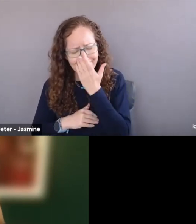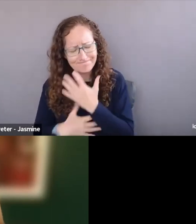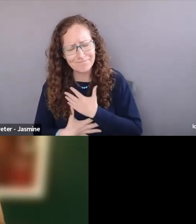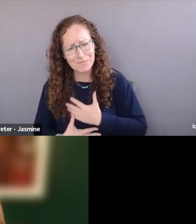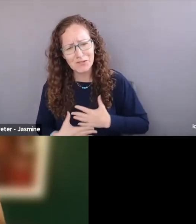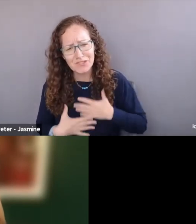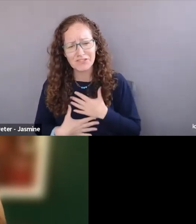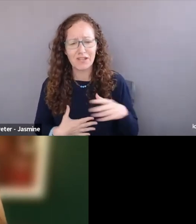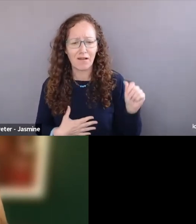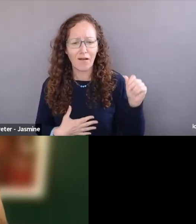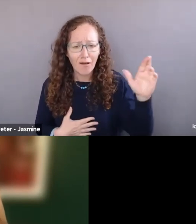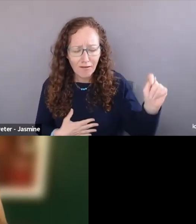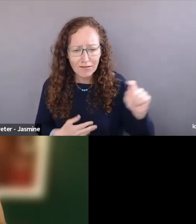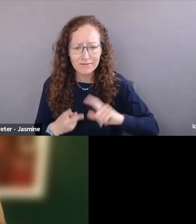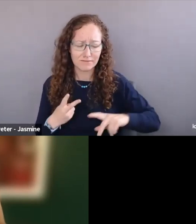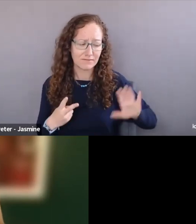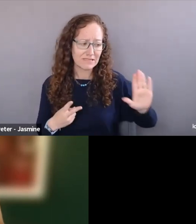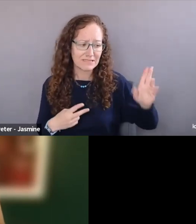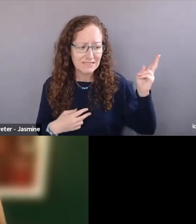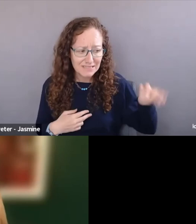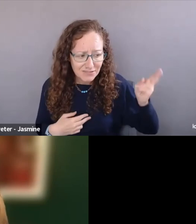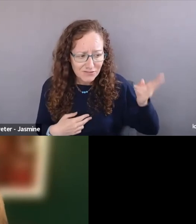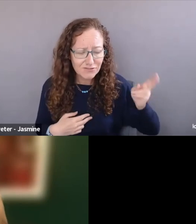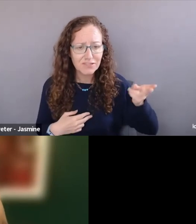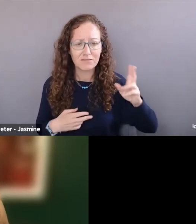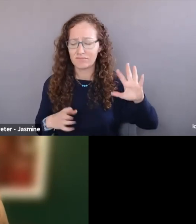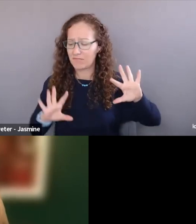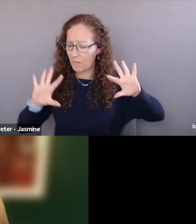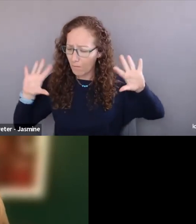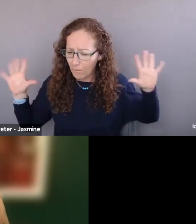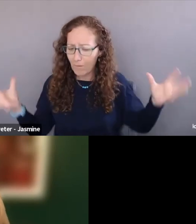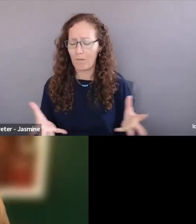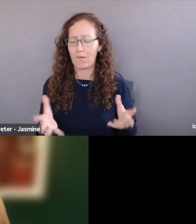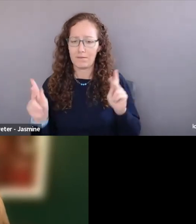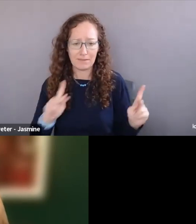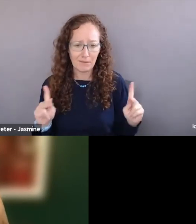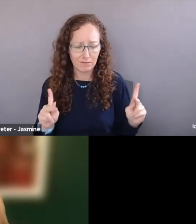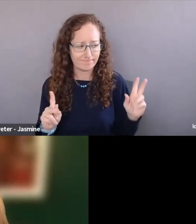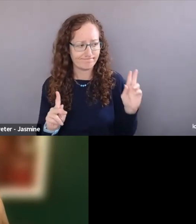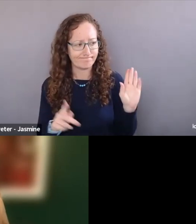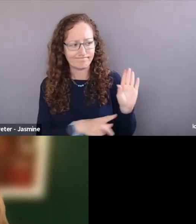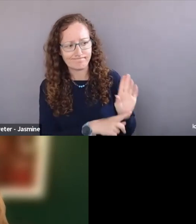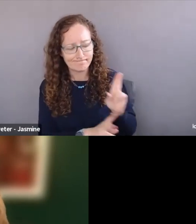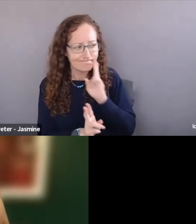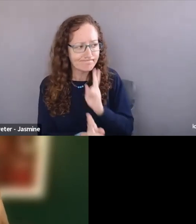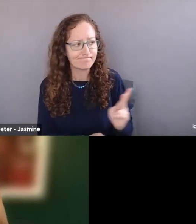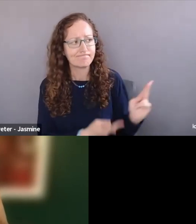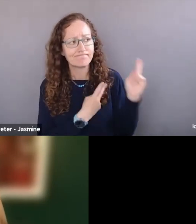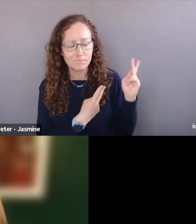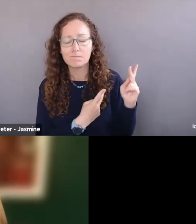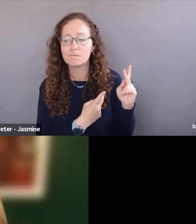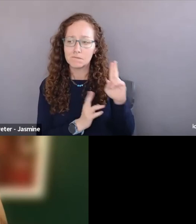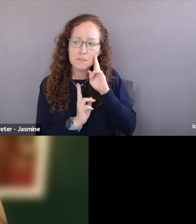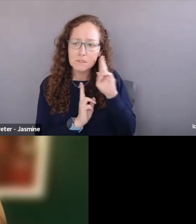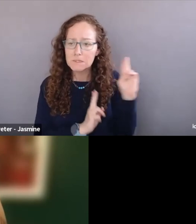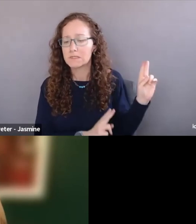and the history of, you know, of all people, and that we see the brilliance and the